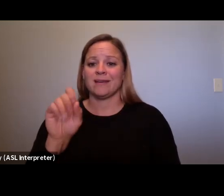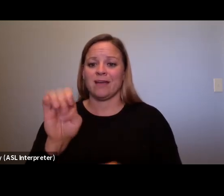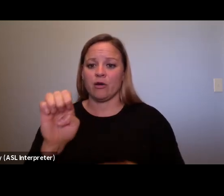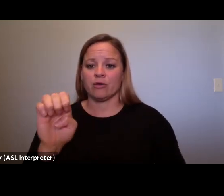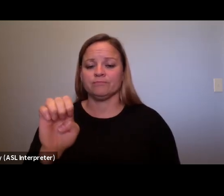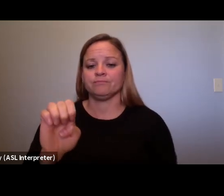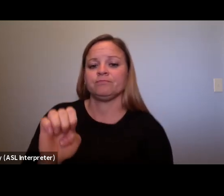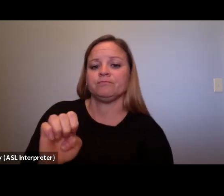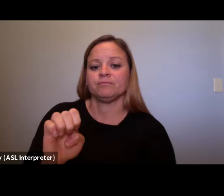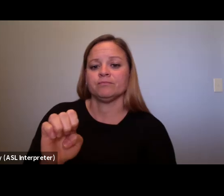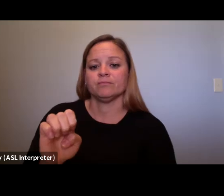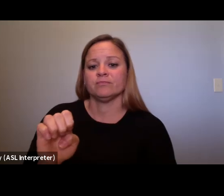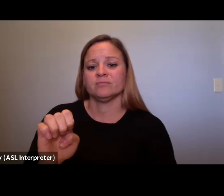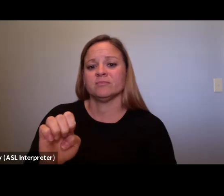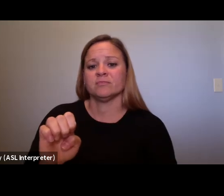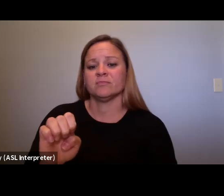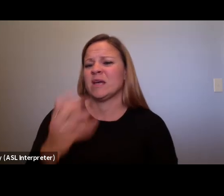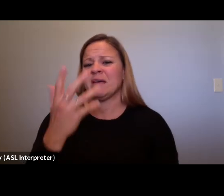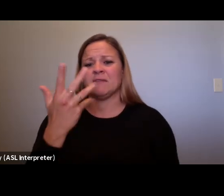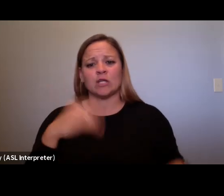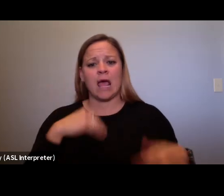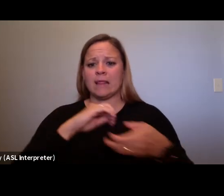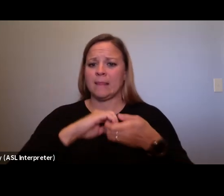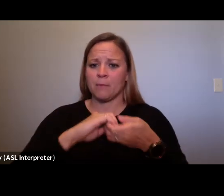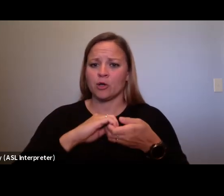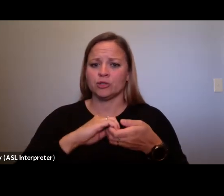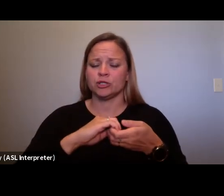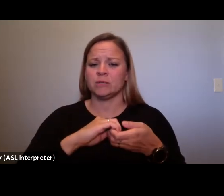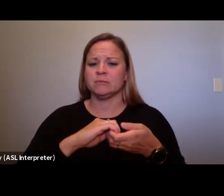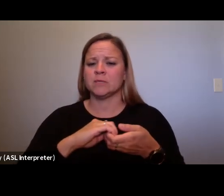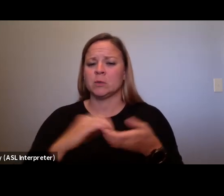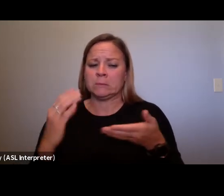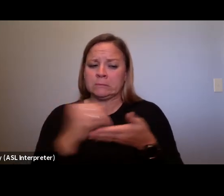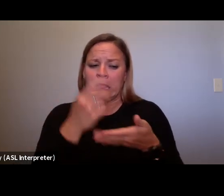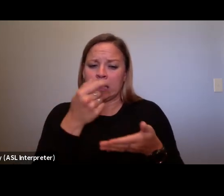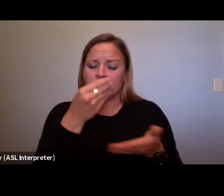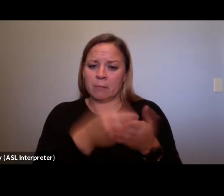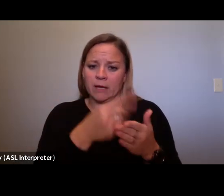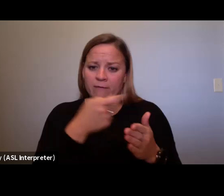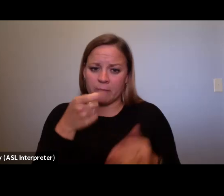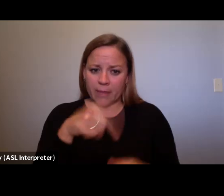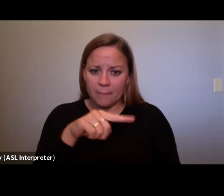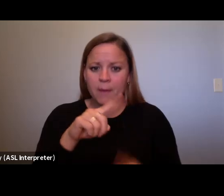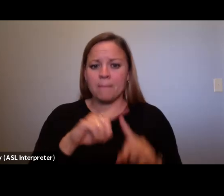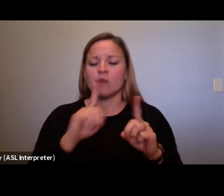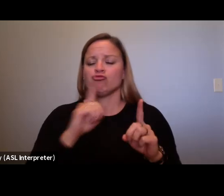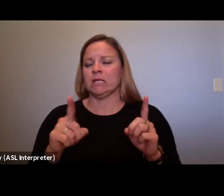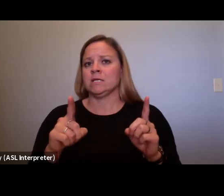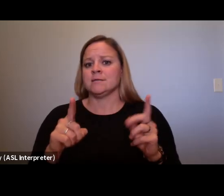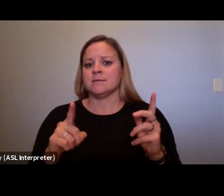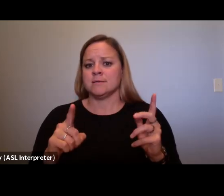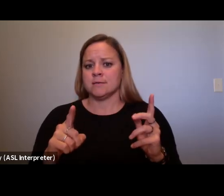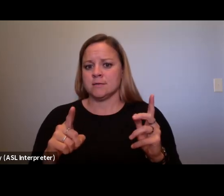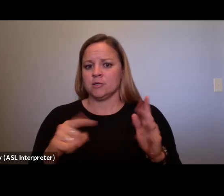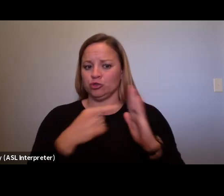We had the partnerships in place. We were getting a little bit of funding from them, but really showing up that work that we